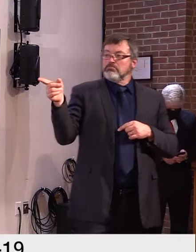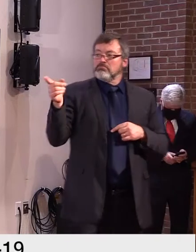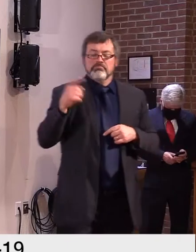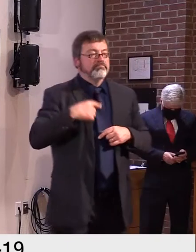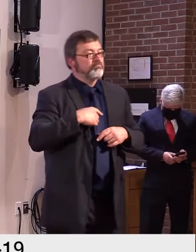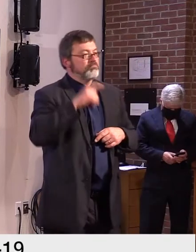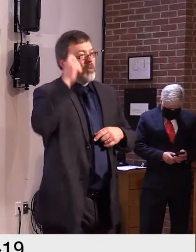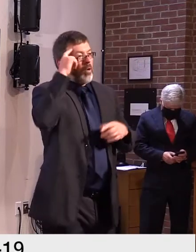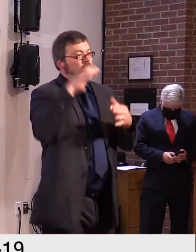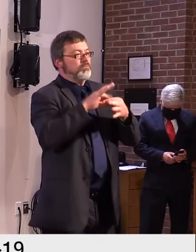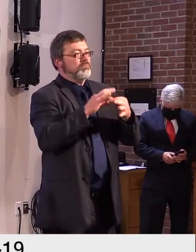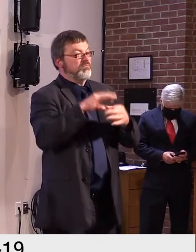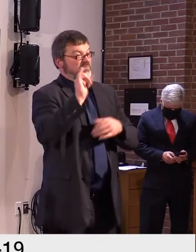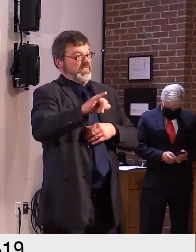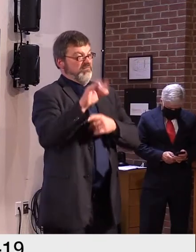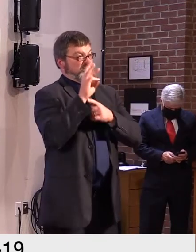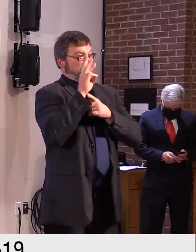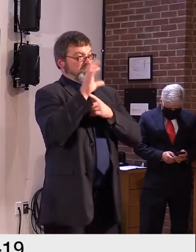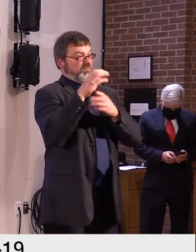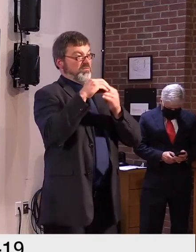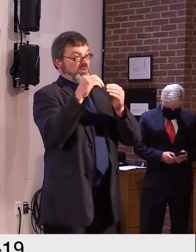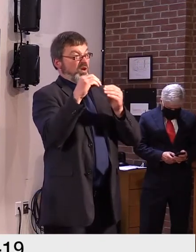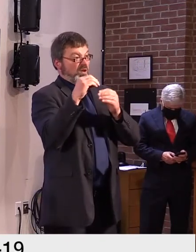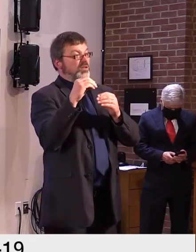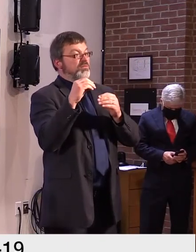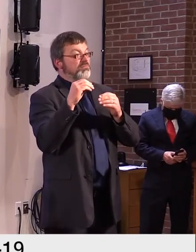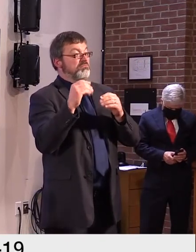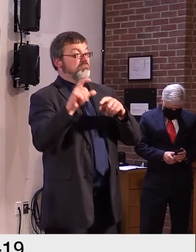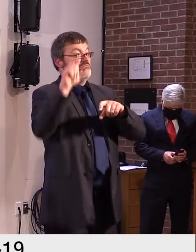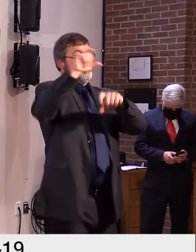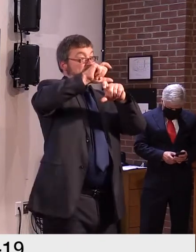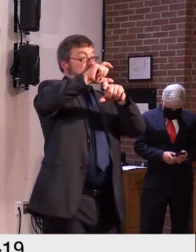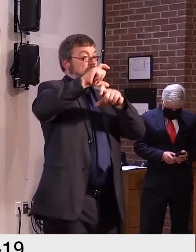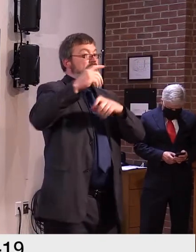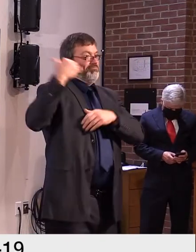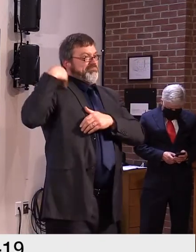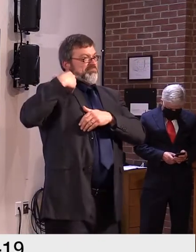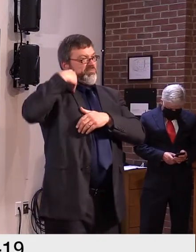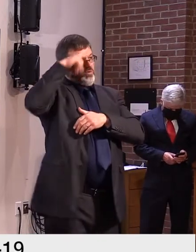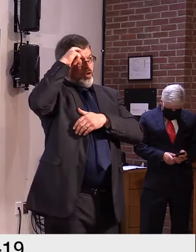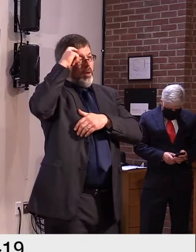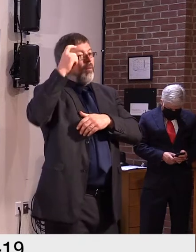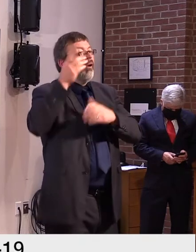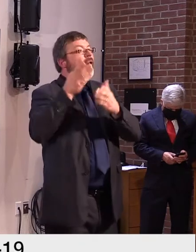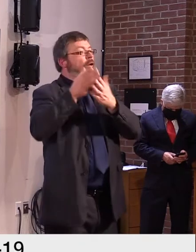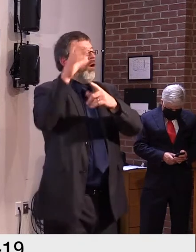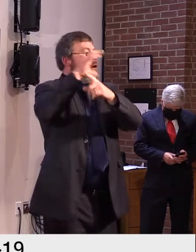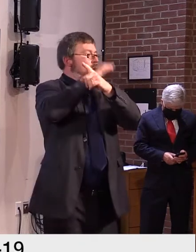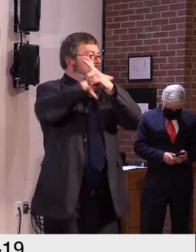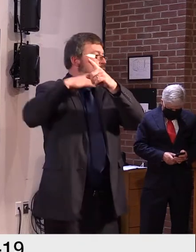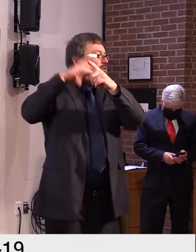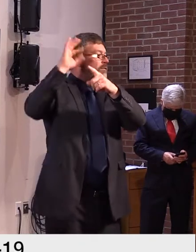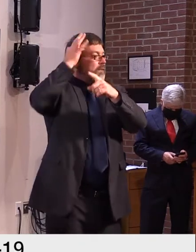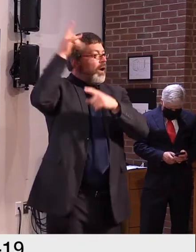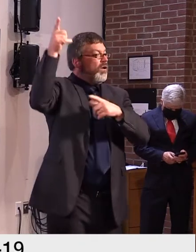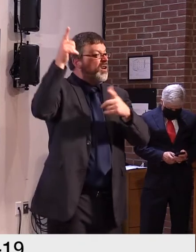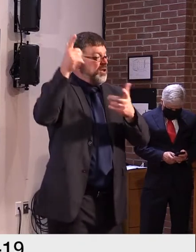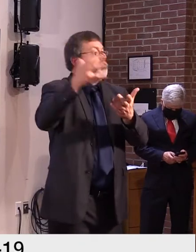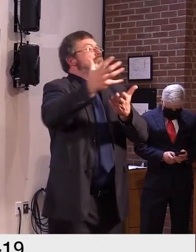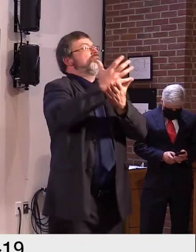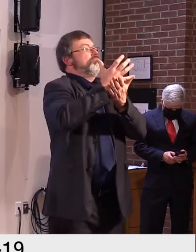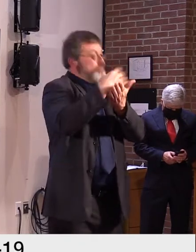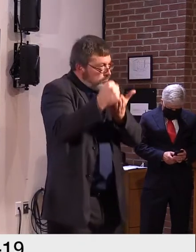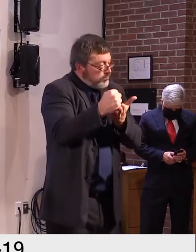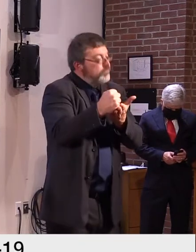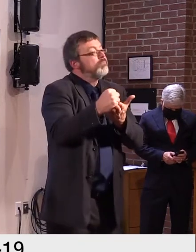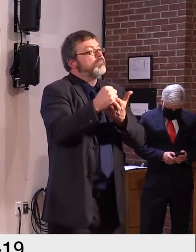extra assistance that was provided by Congress, and Then when that ran out, they weren't able to